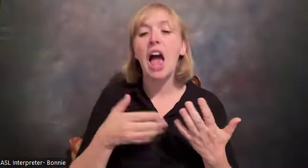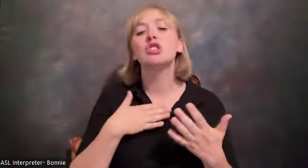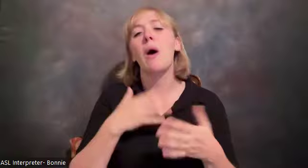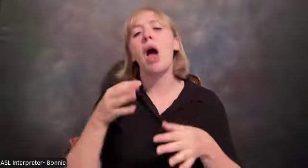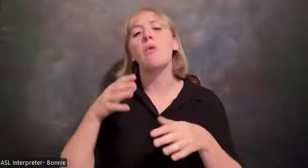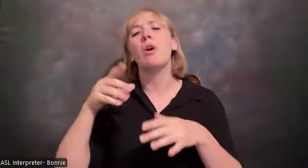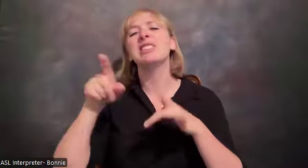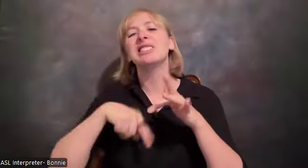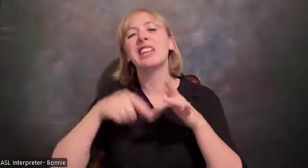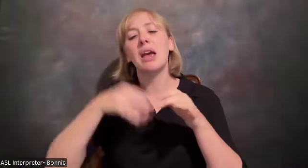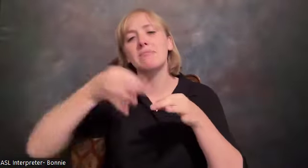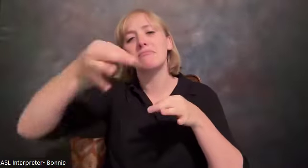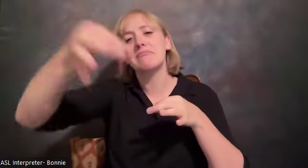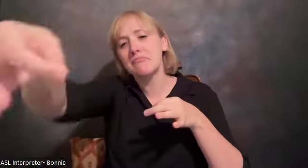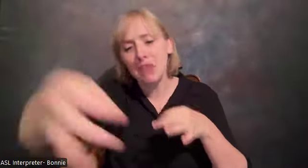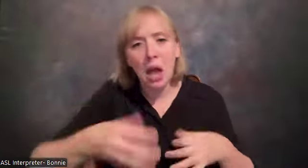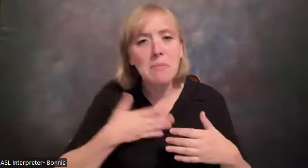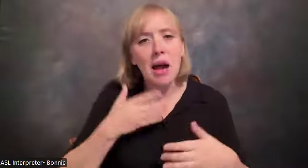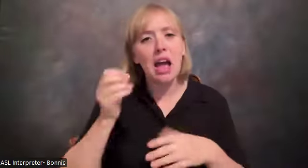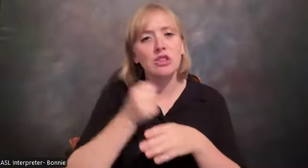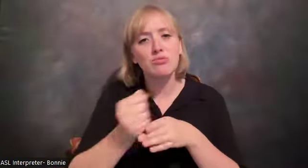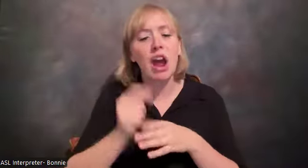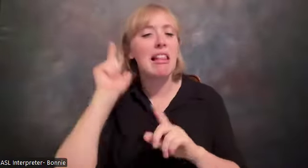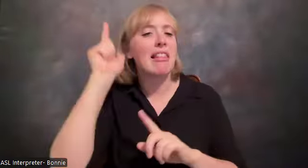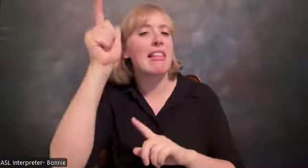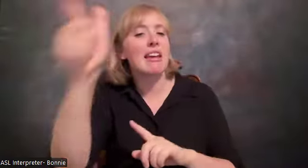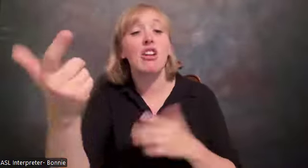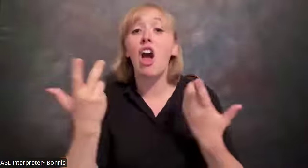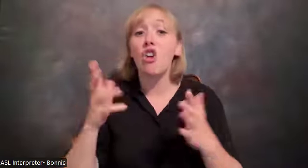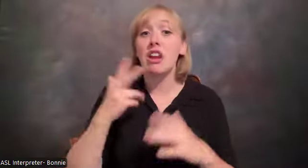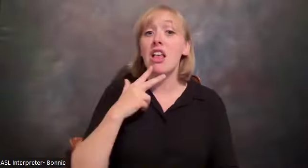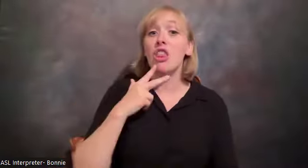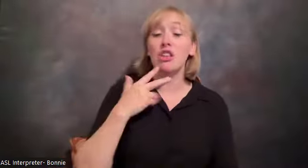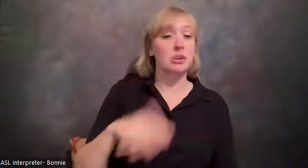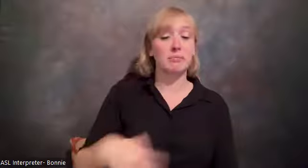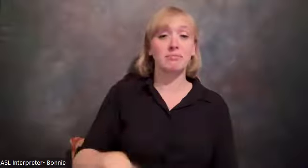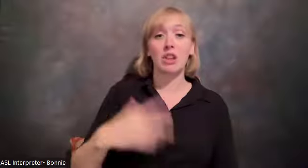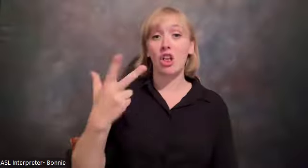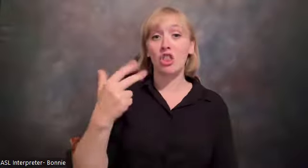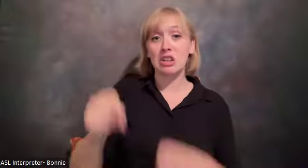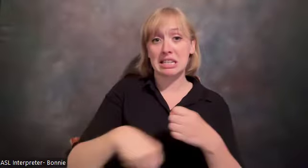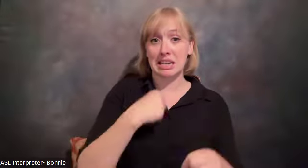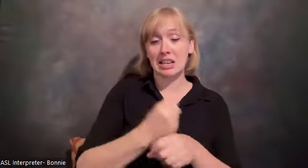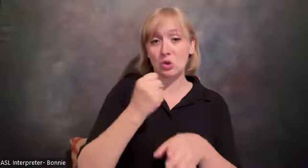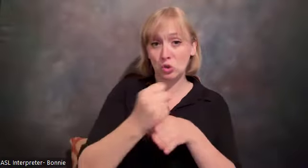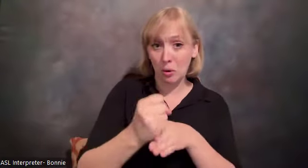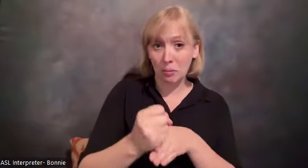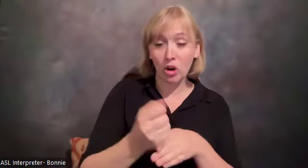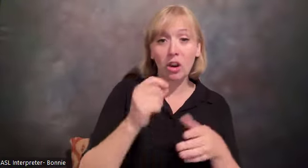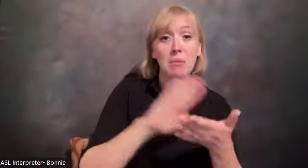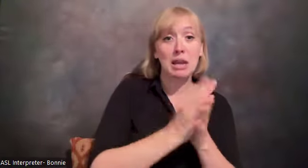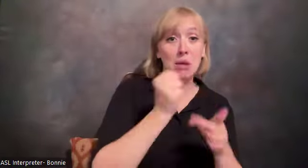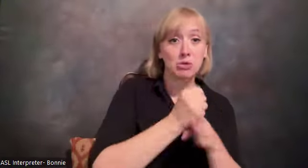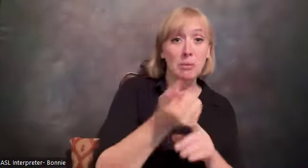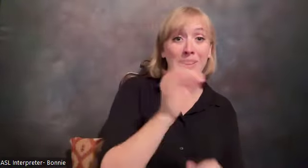sobriety. Later in my story, when I was already 13 years sober, it was the year 2000. And